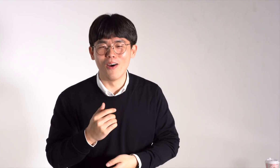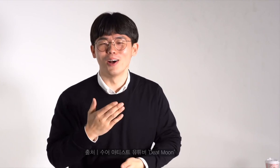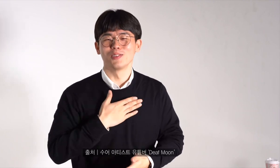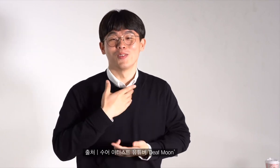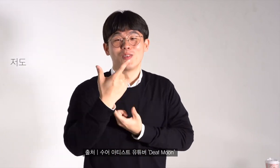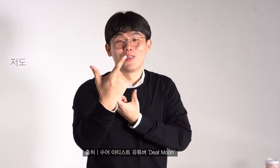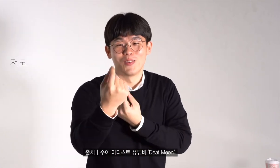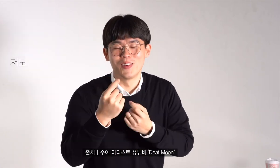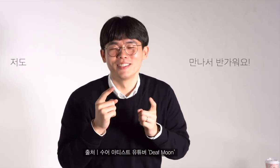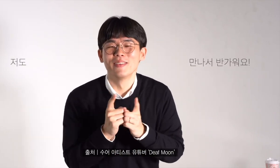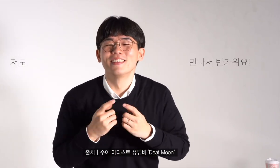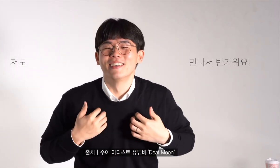Music